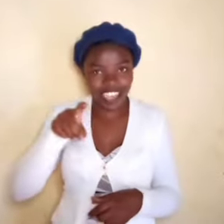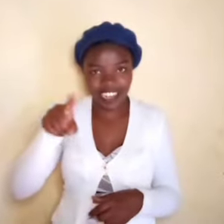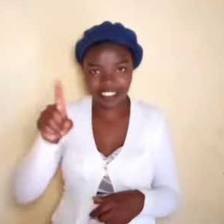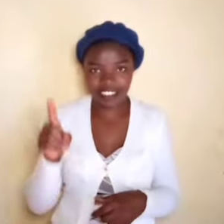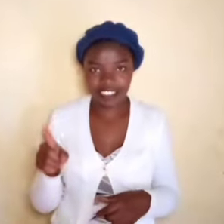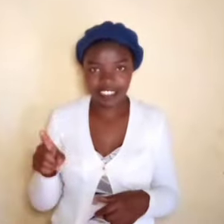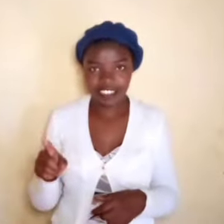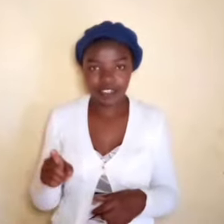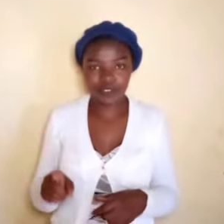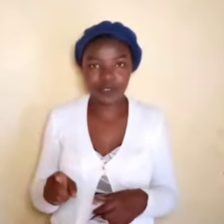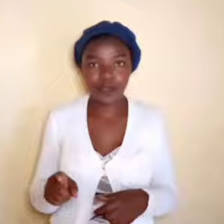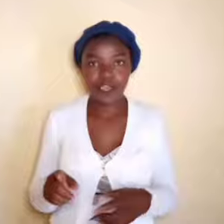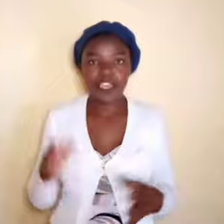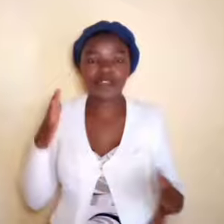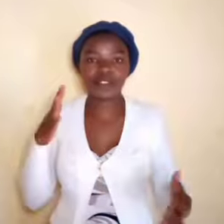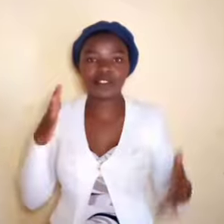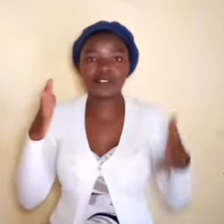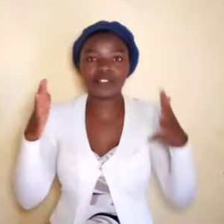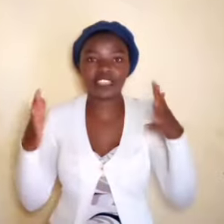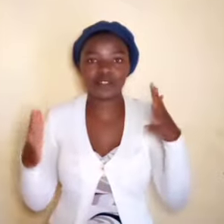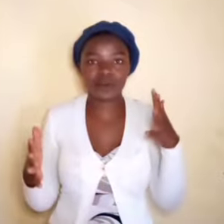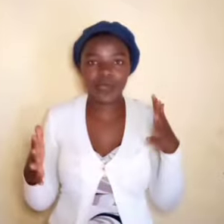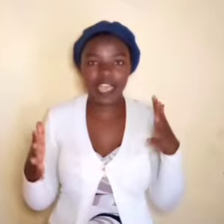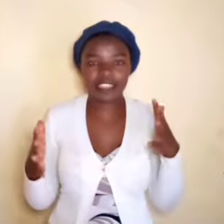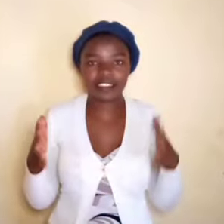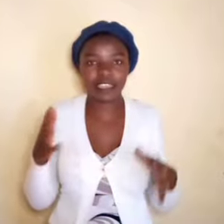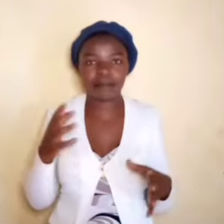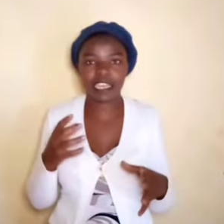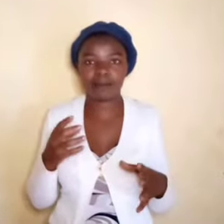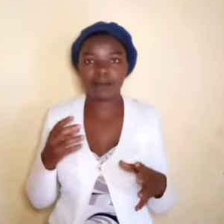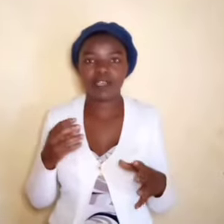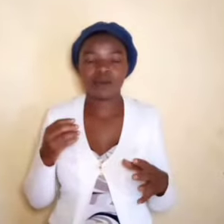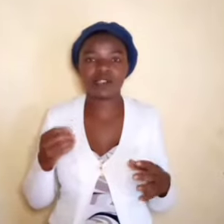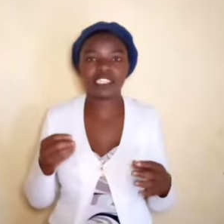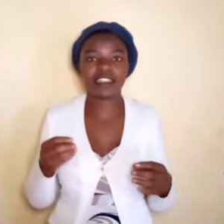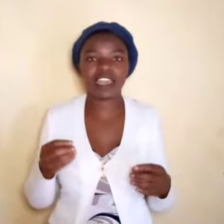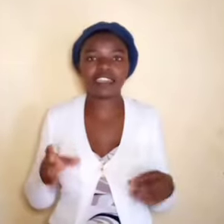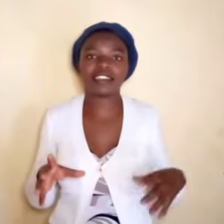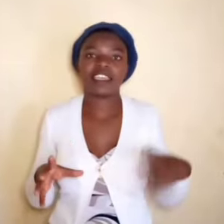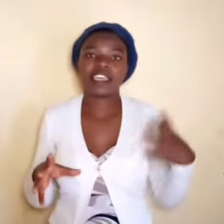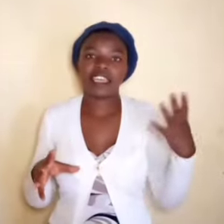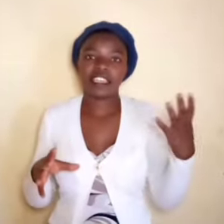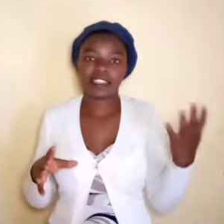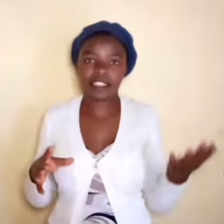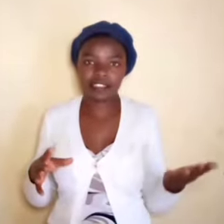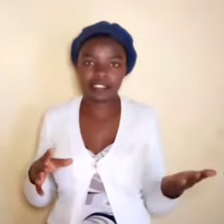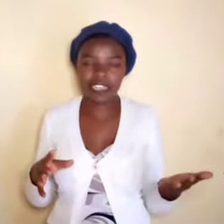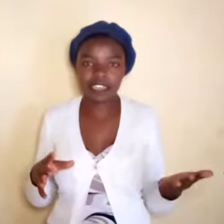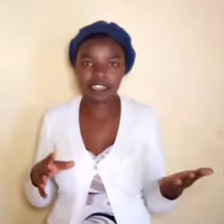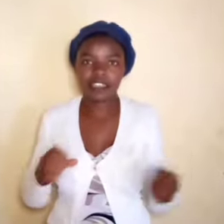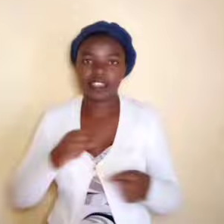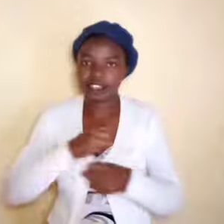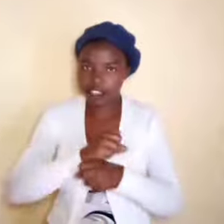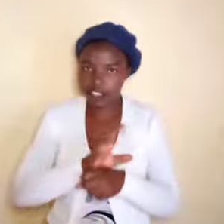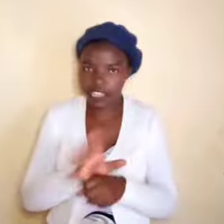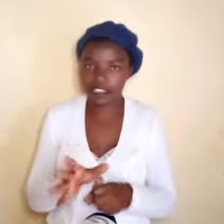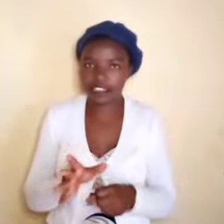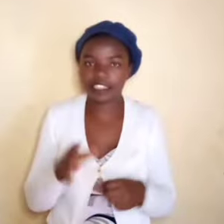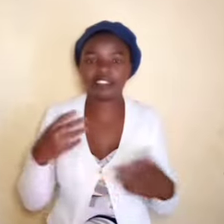coronavirus. So if we do the two at the same time, we tell that the sign, this is the